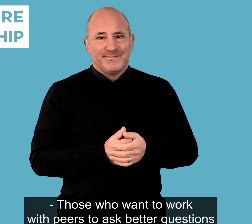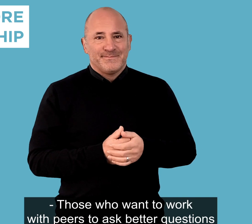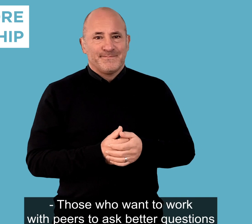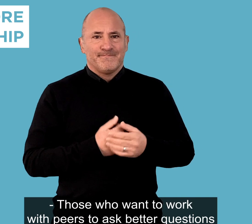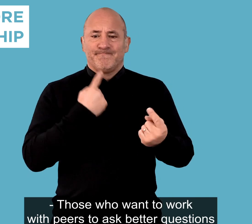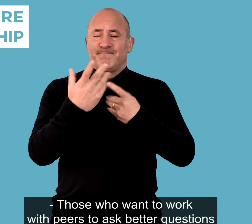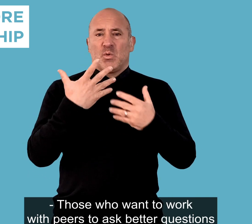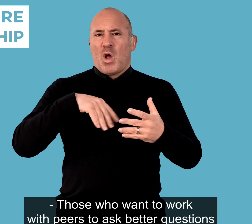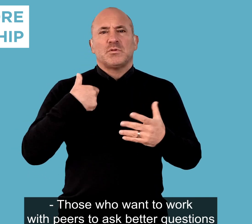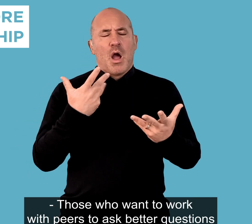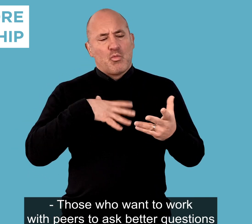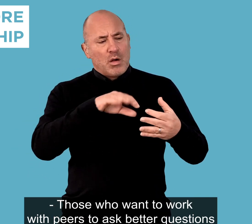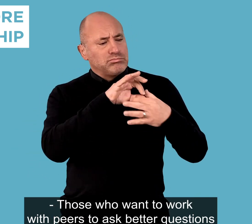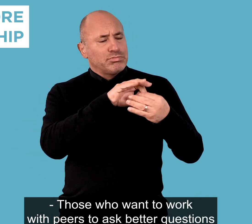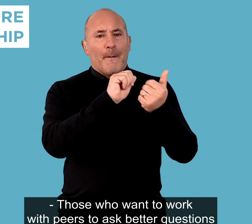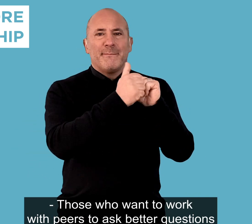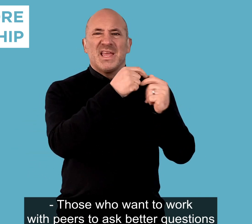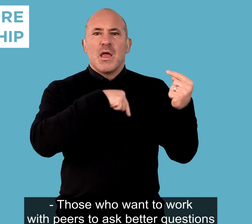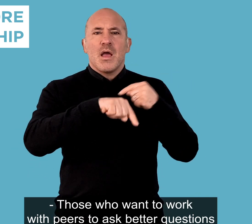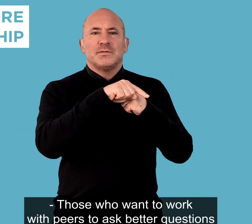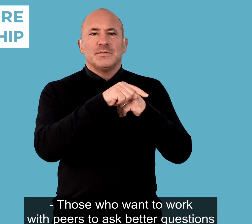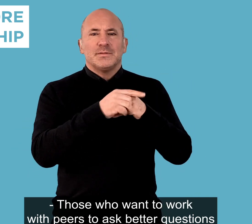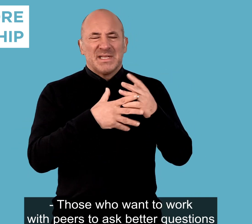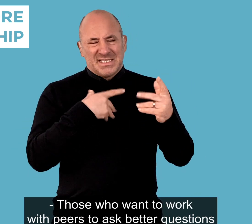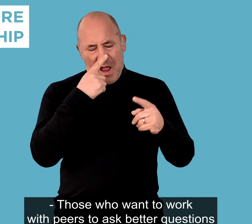Those who want to work with peers to ask better questions.